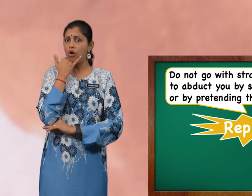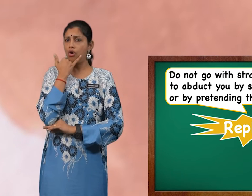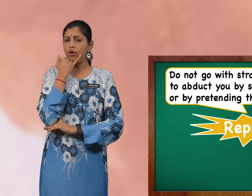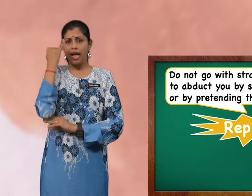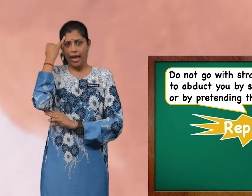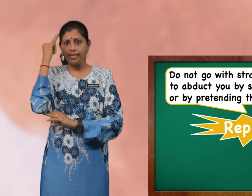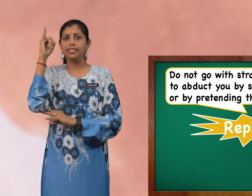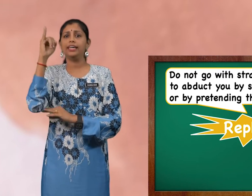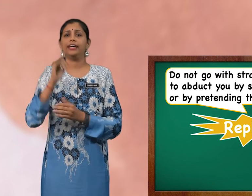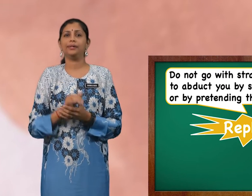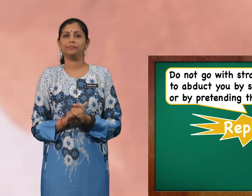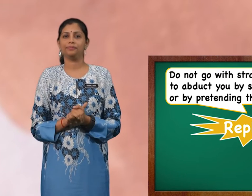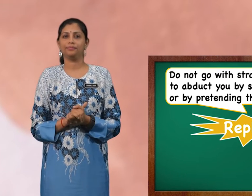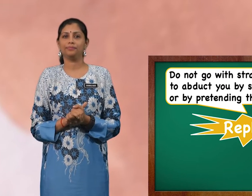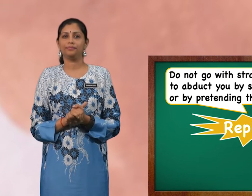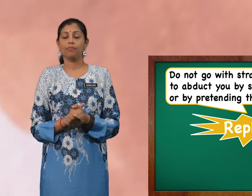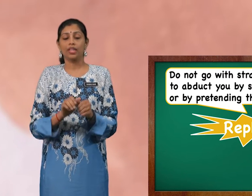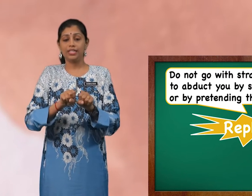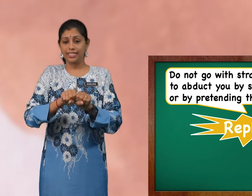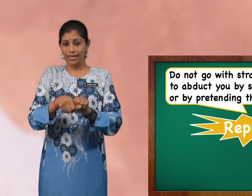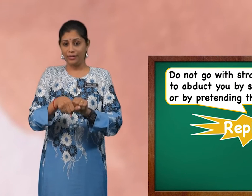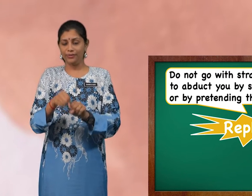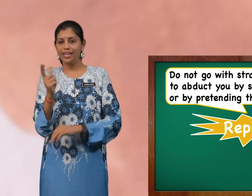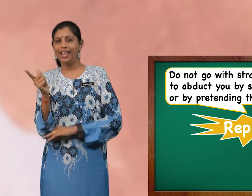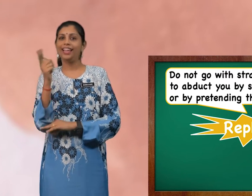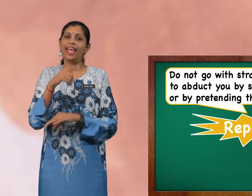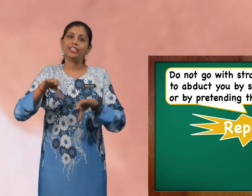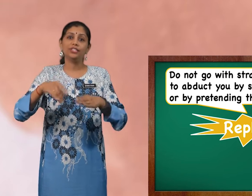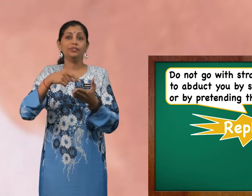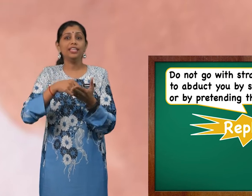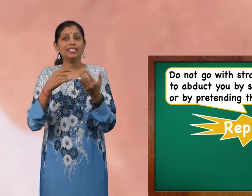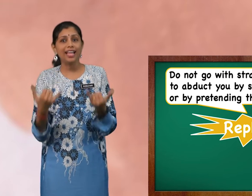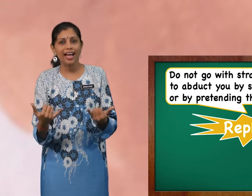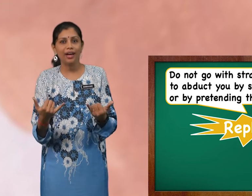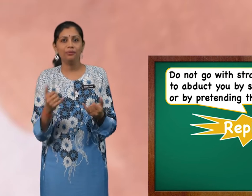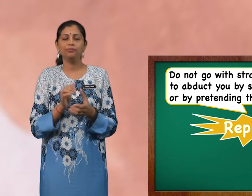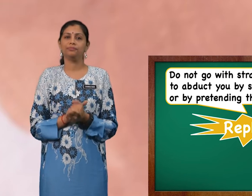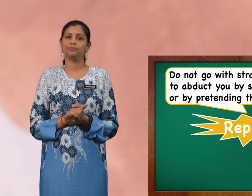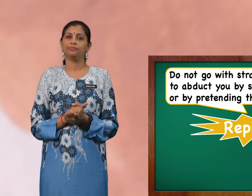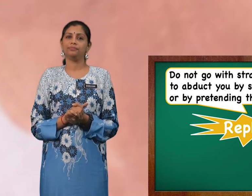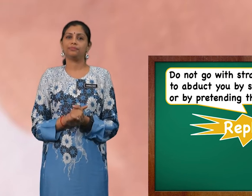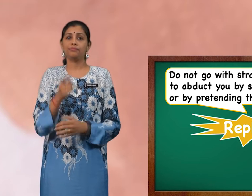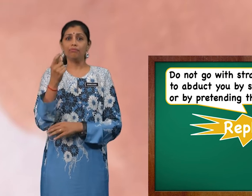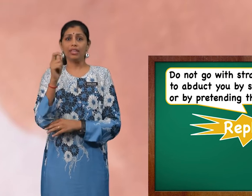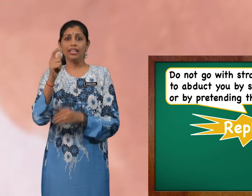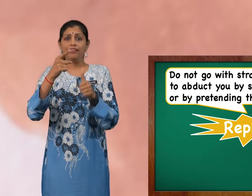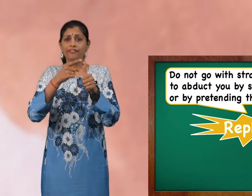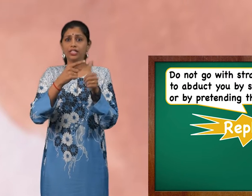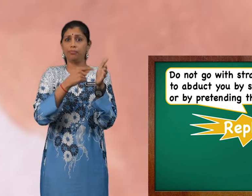wrong idea. So, let's do this now. The first